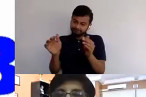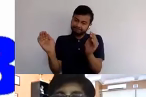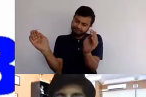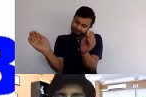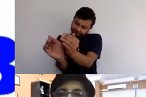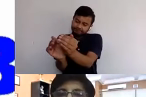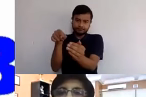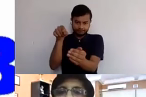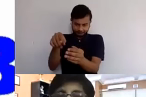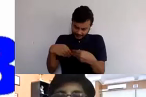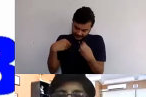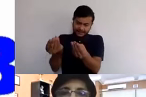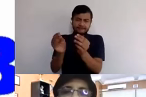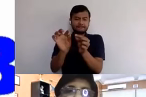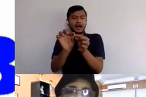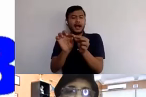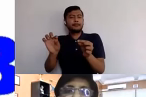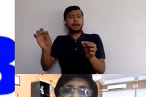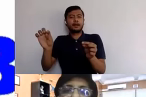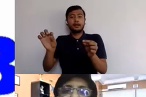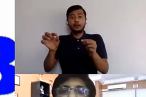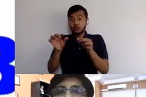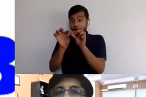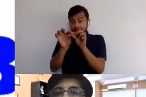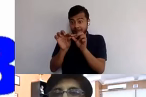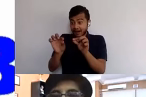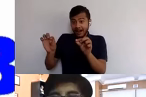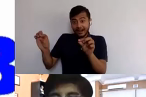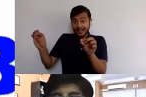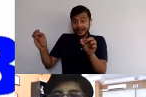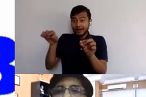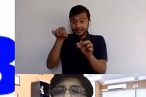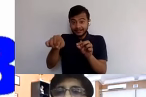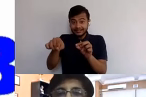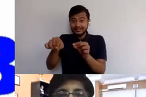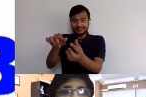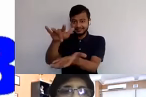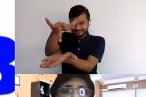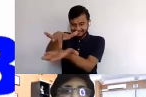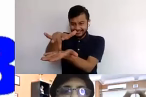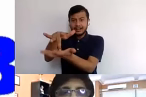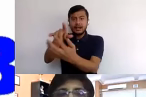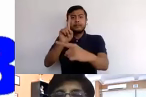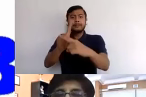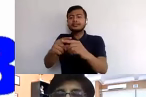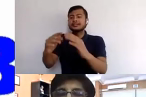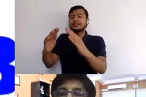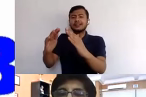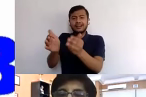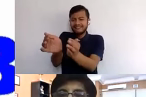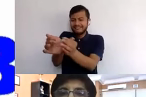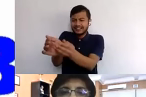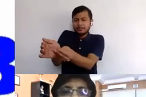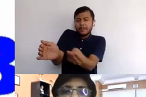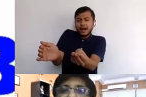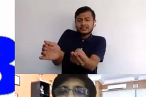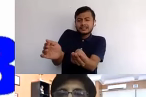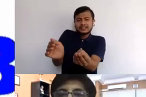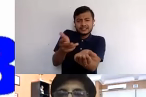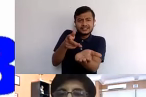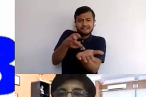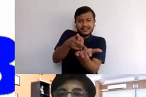and around their connectivity can be provided by the wireless backhaul. Second aspect is a lower spectrum cost. And I think